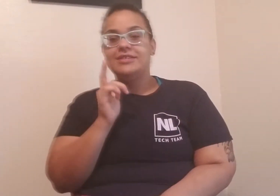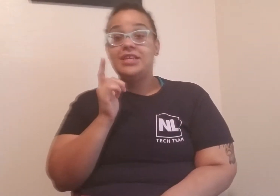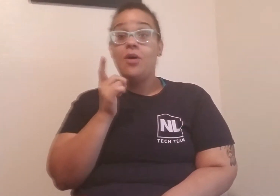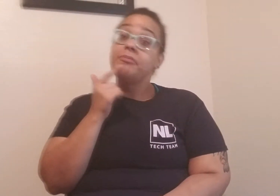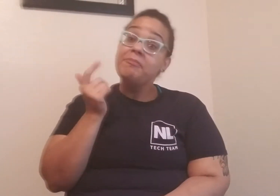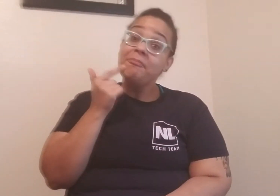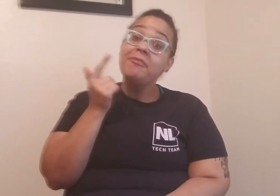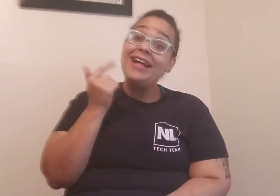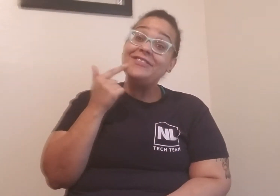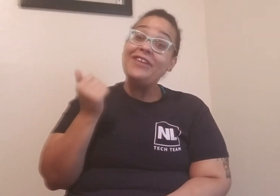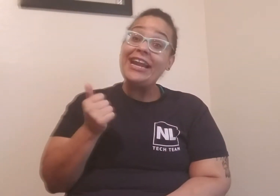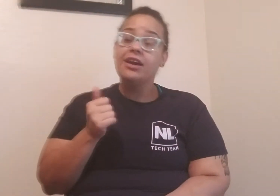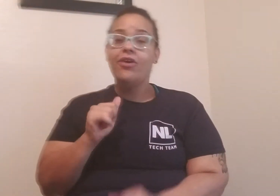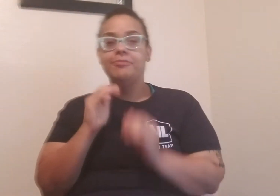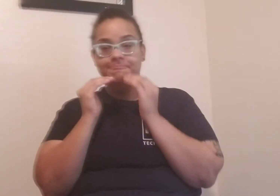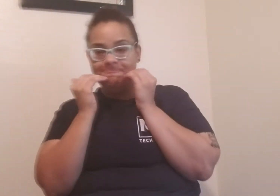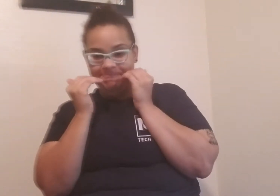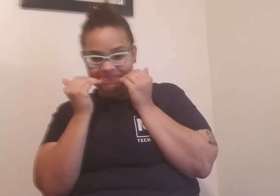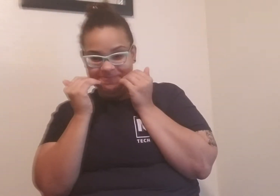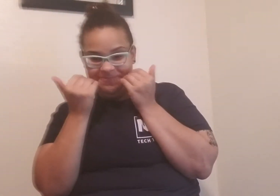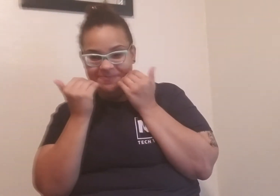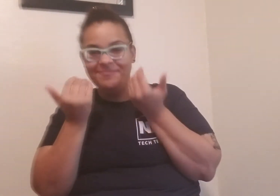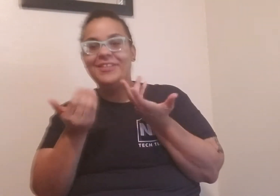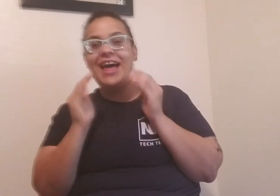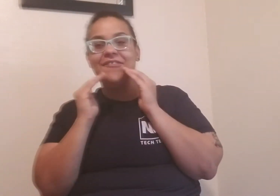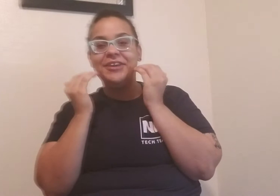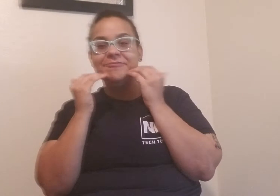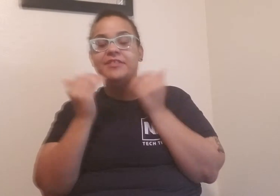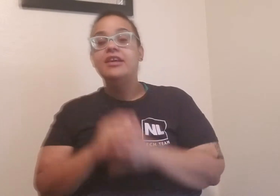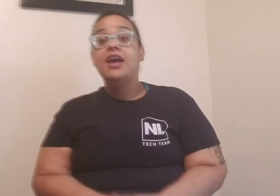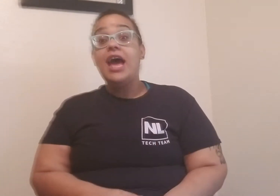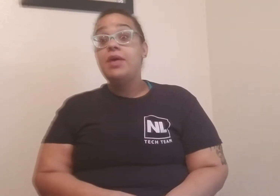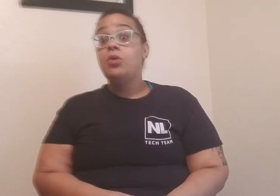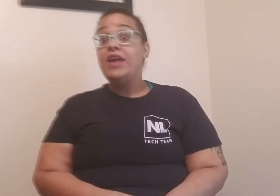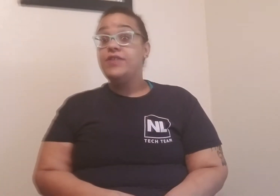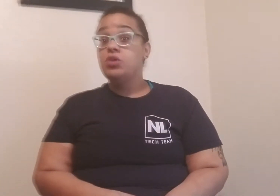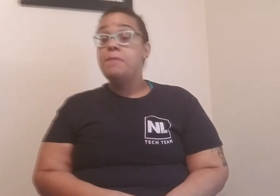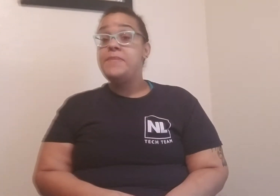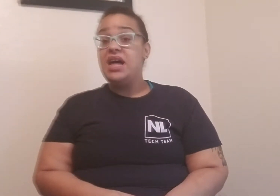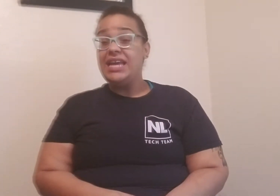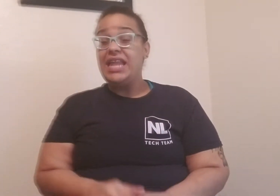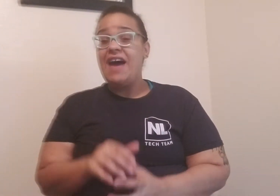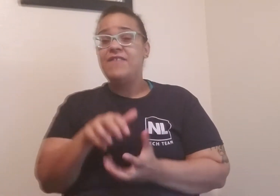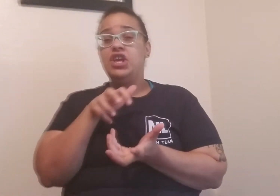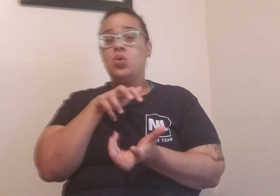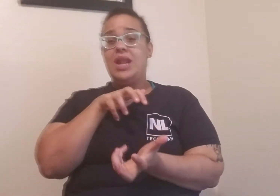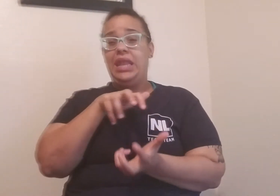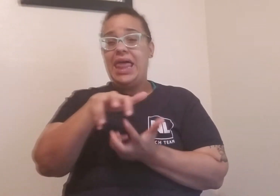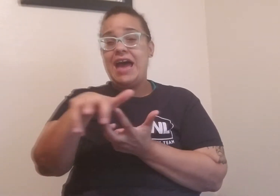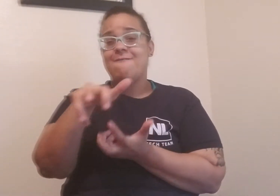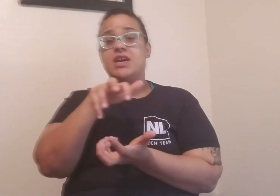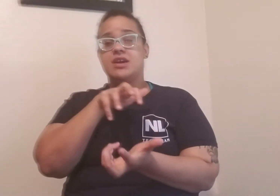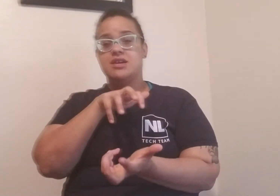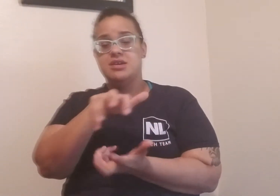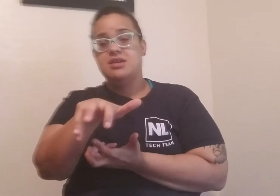So that's funny, or laughing. Then if you're belly laughing, you are laughing.